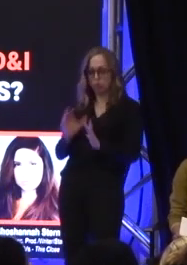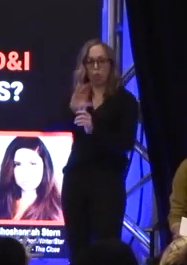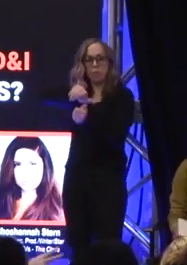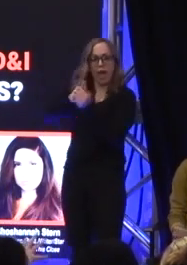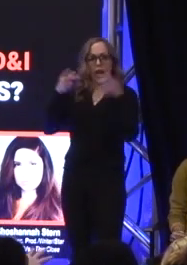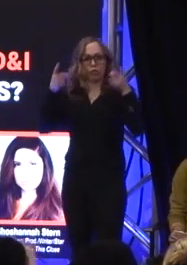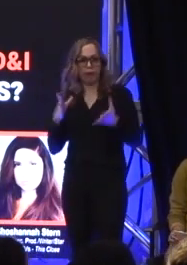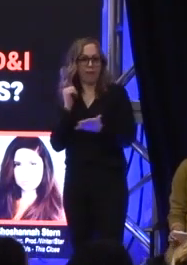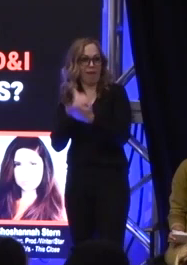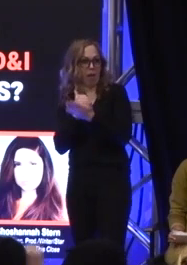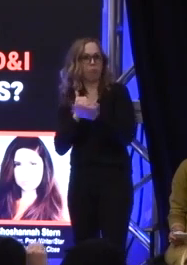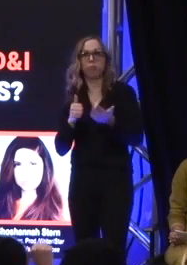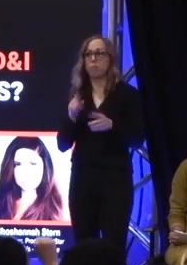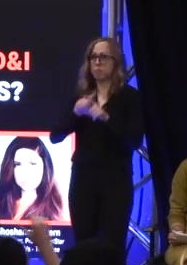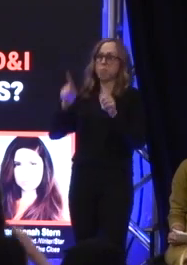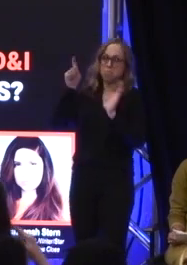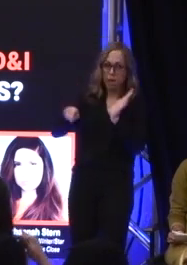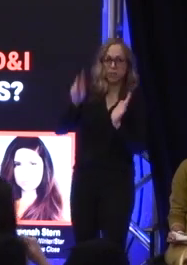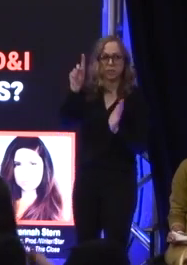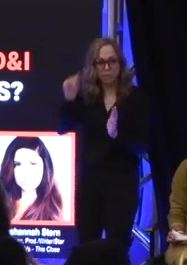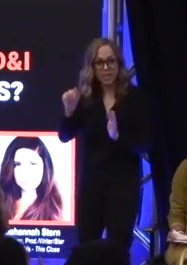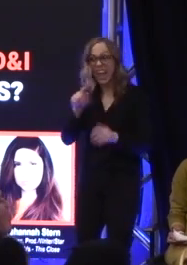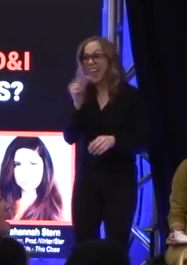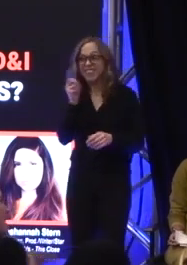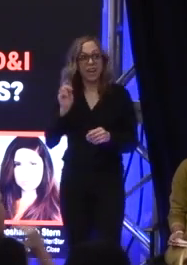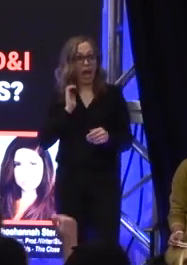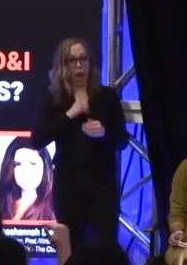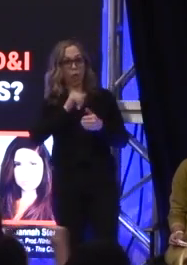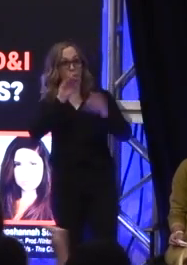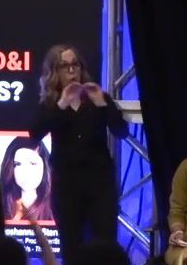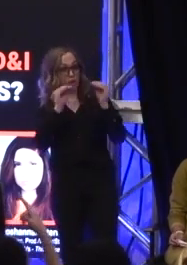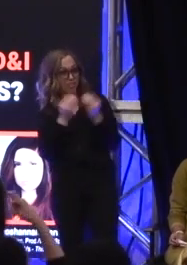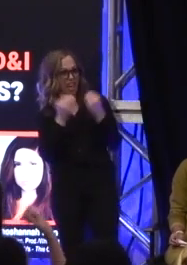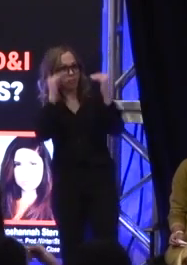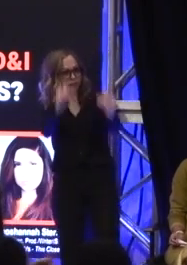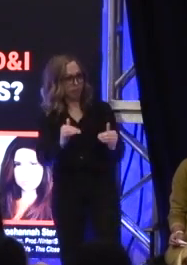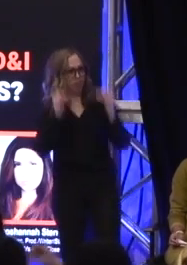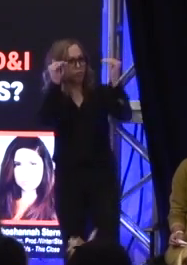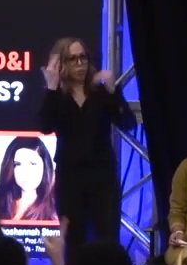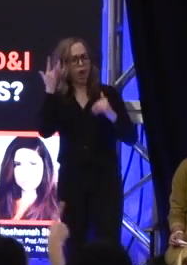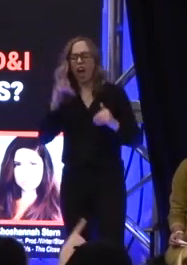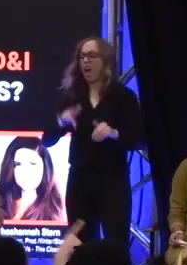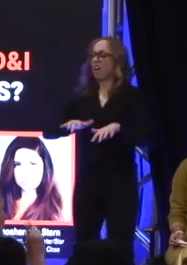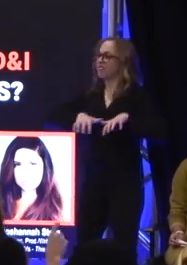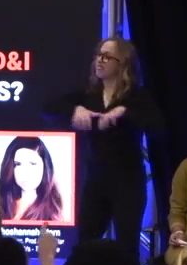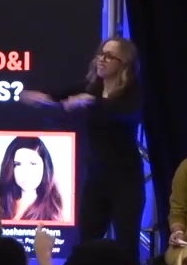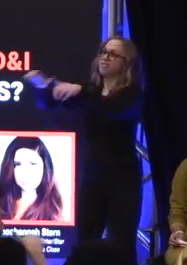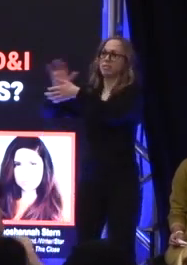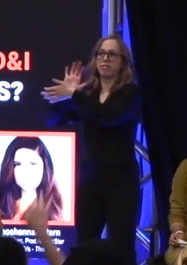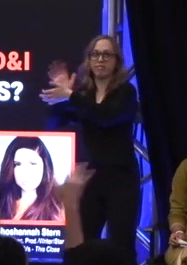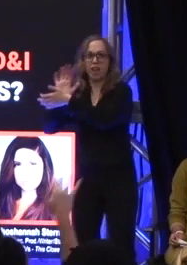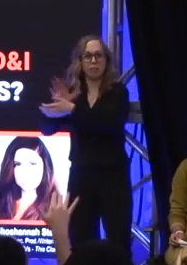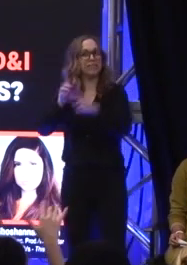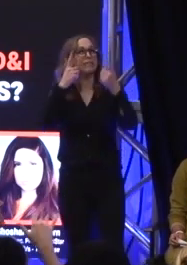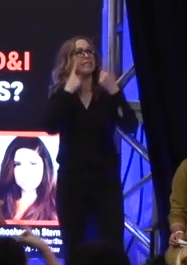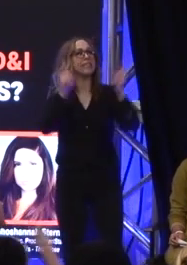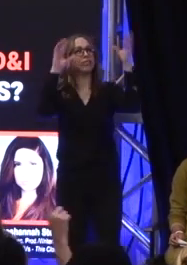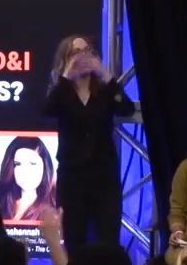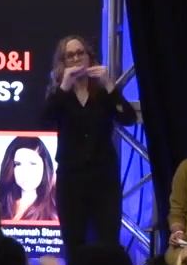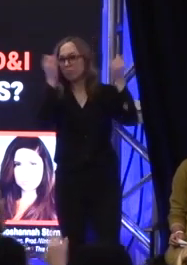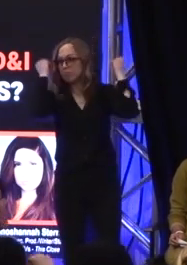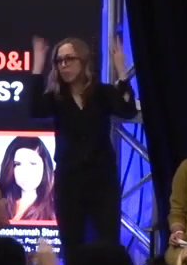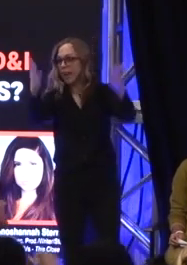Easter Seals Southern California really took it to the next level because to date, we've had hundreds of films, countless success stories,